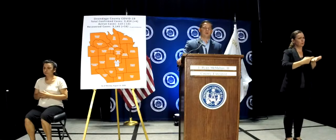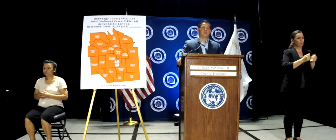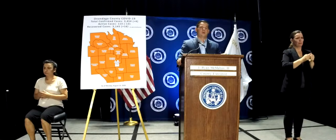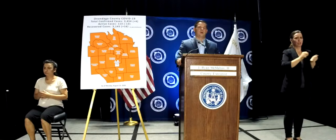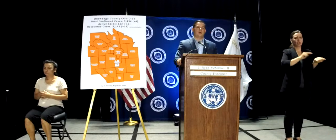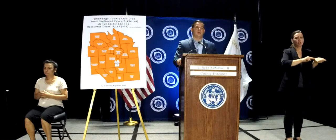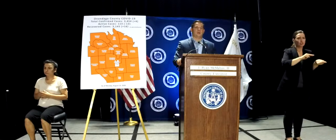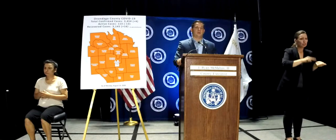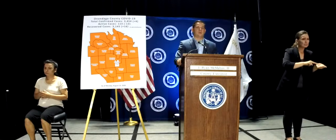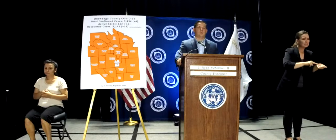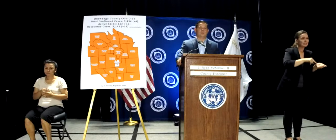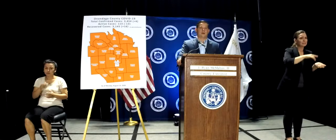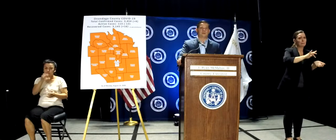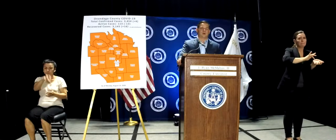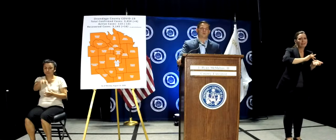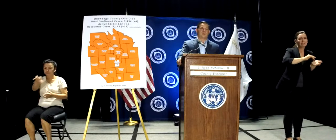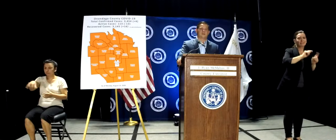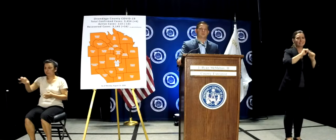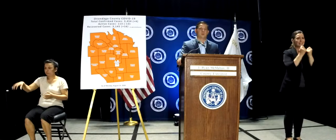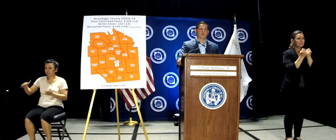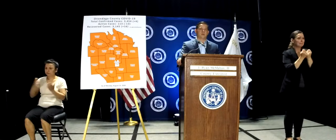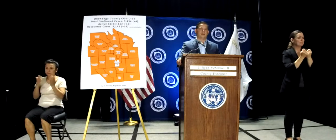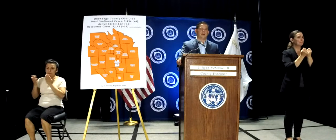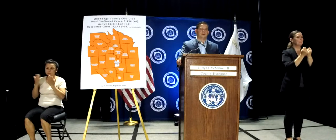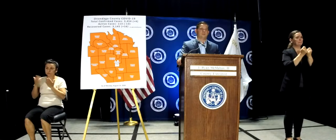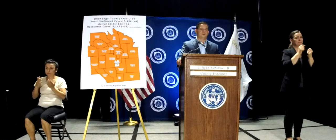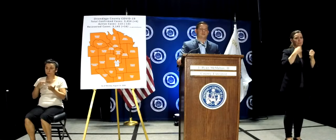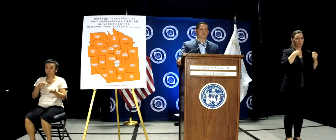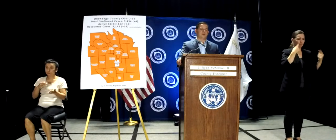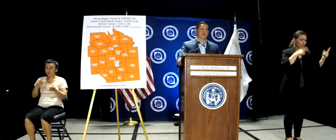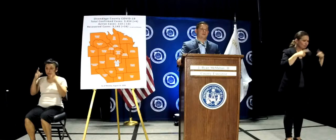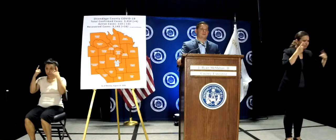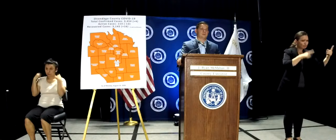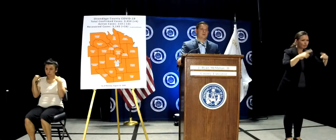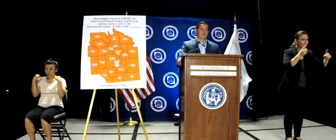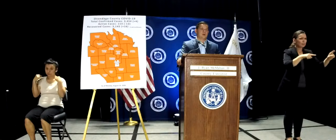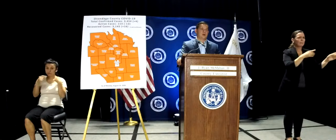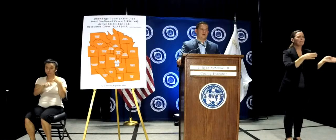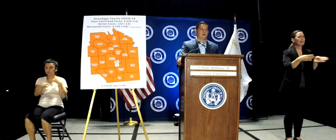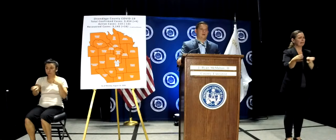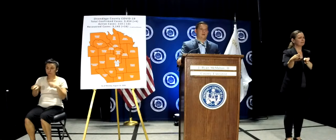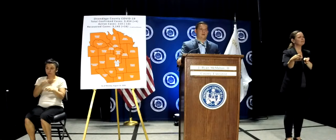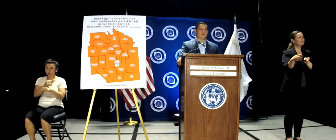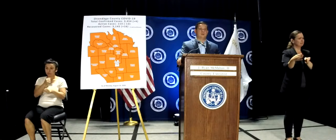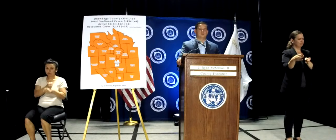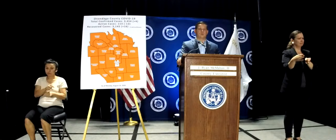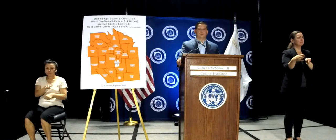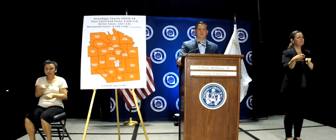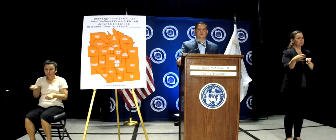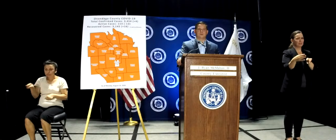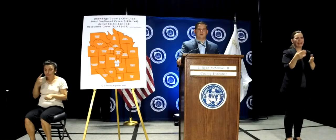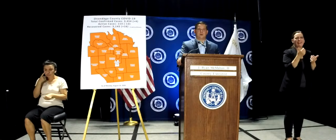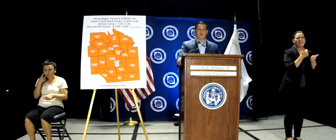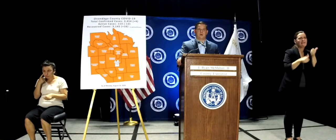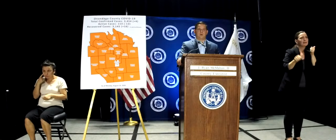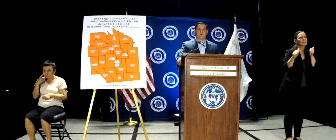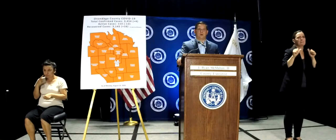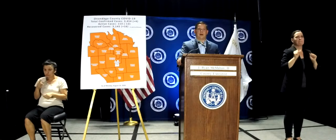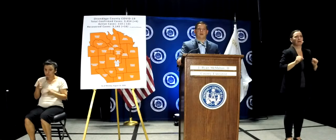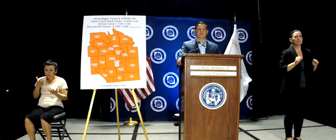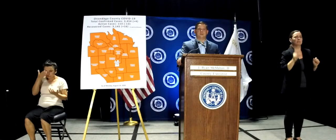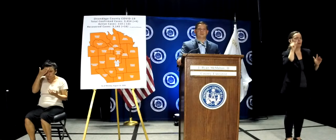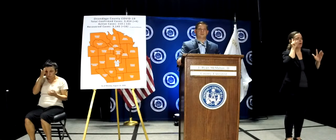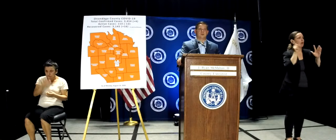building, but that is our responsibility. Any potential case in schools